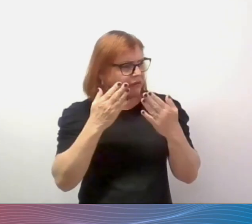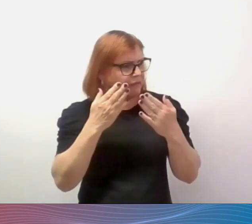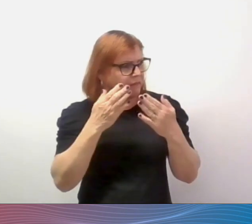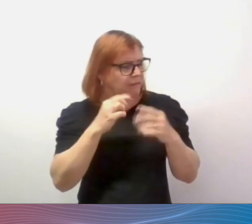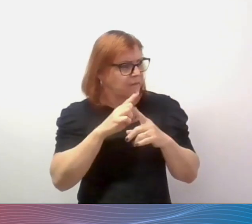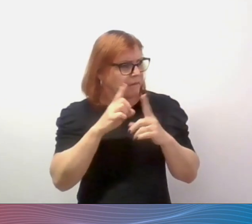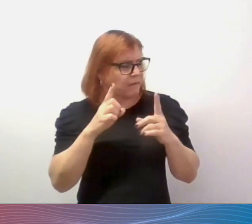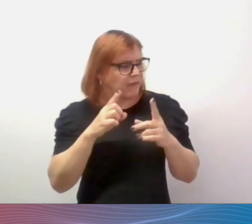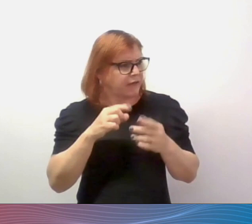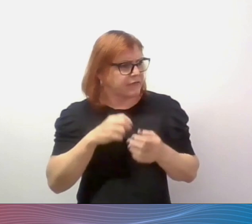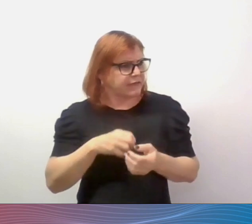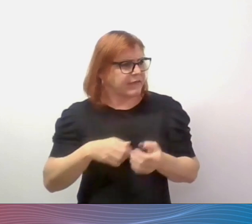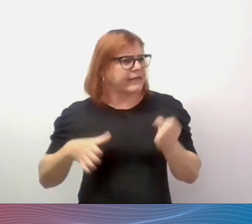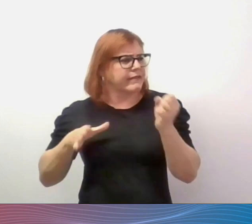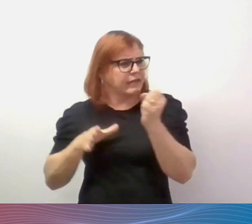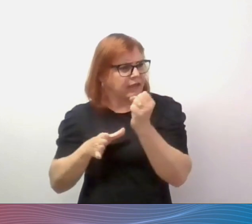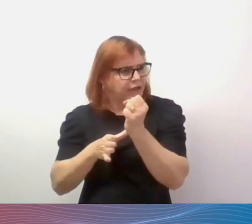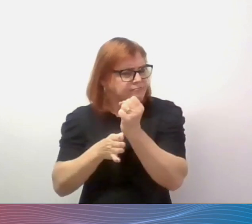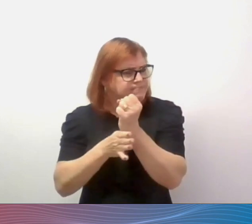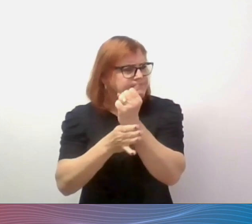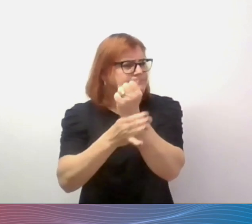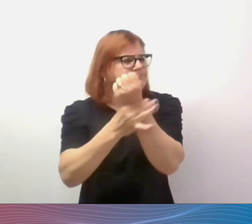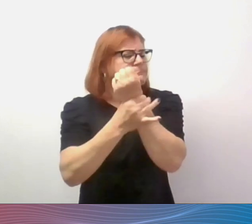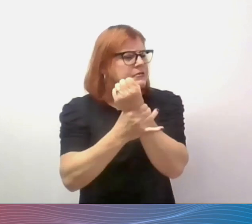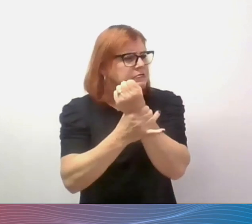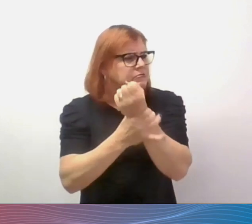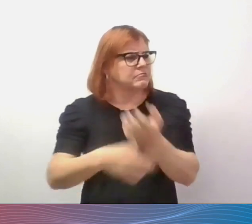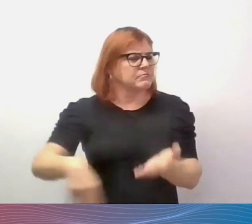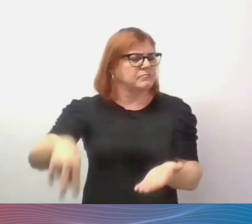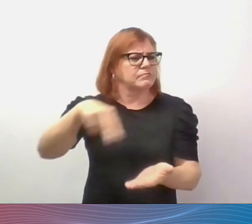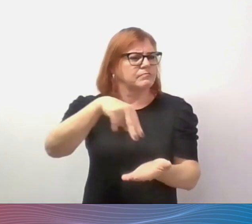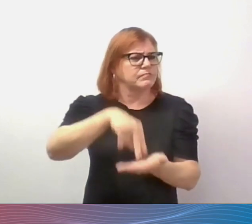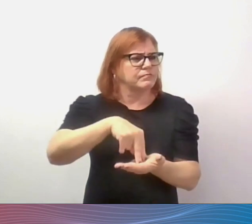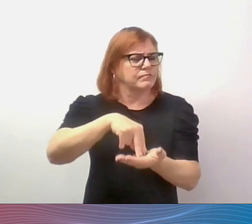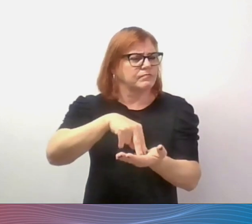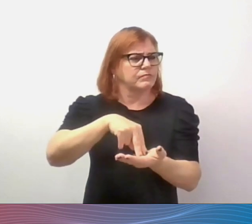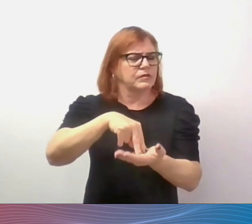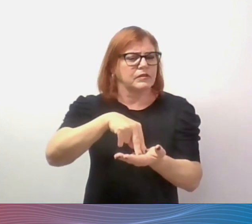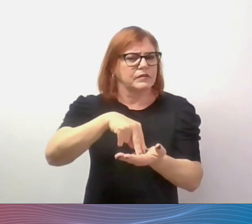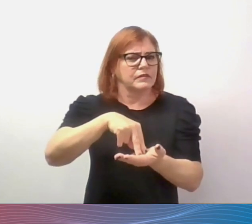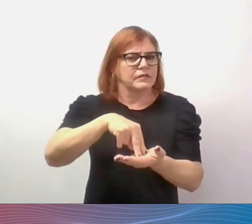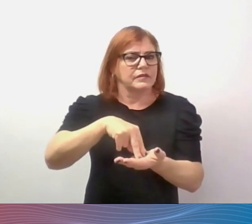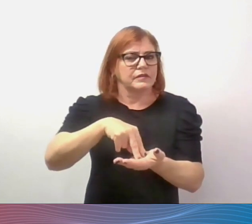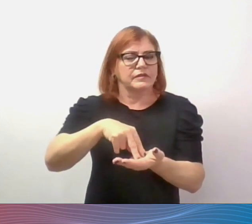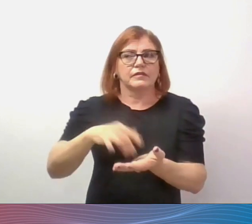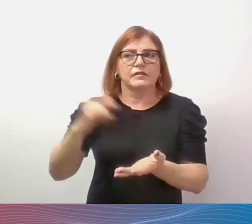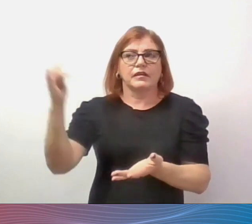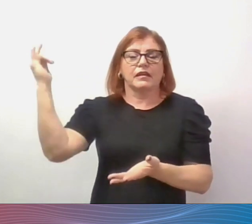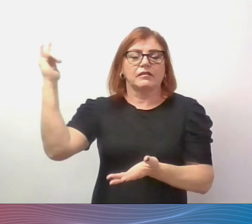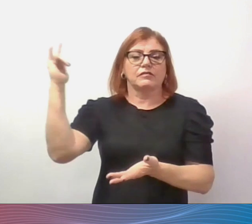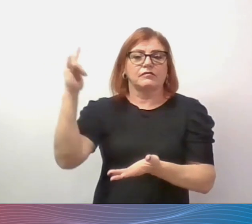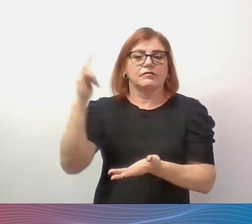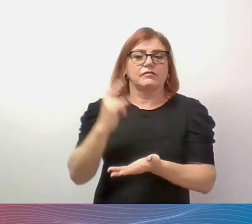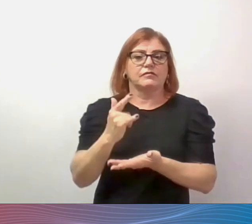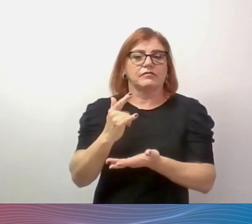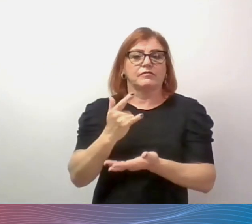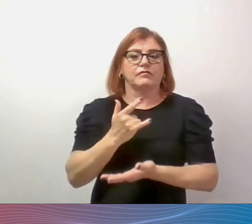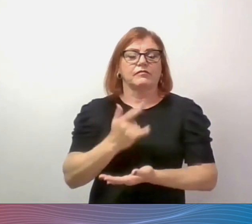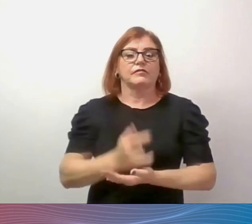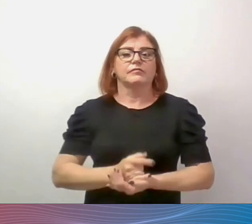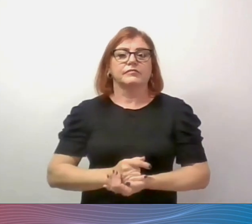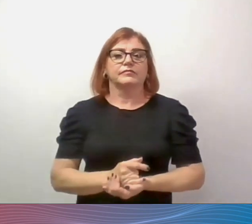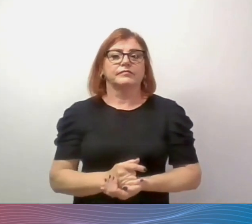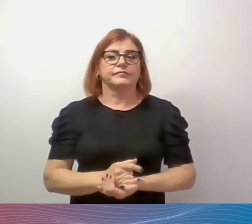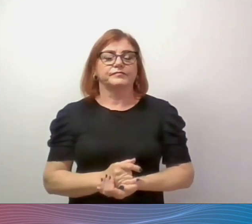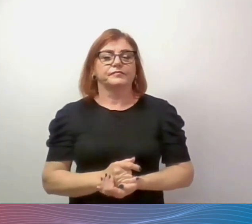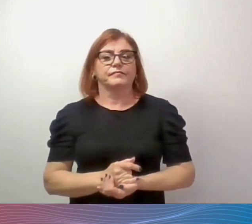amor. Before you even realize, will be rooted and grounded in love. Ele então começa a ser